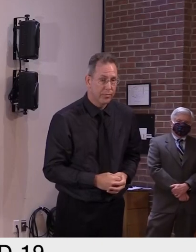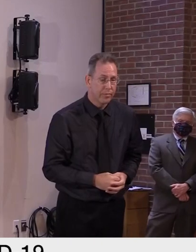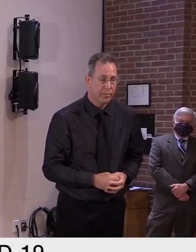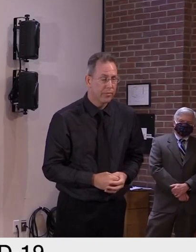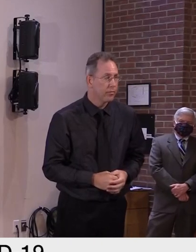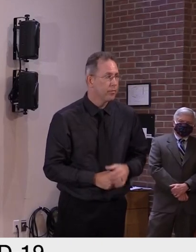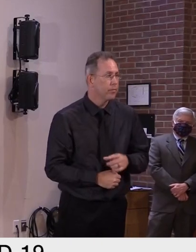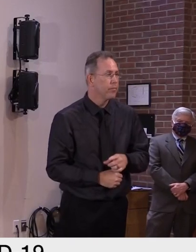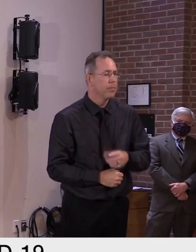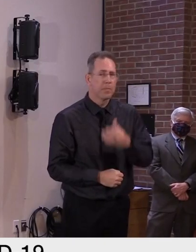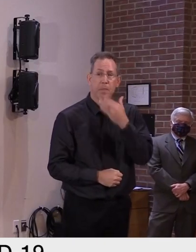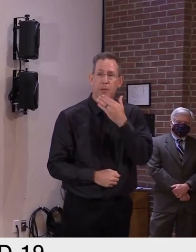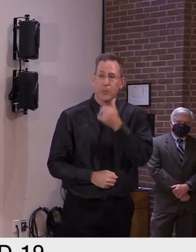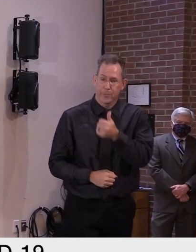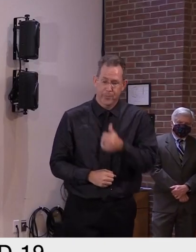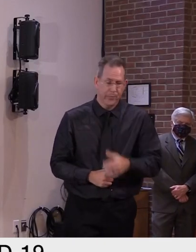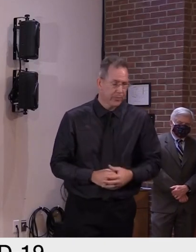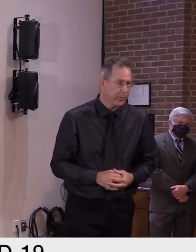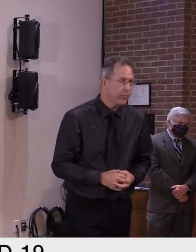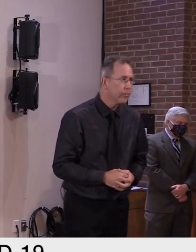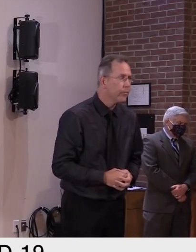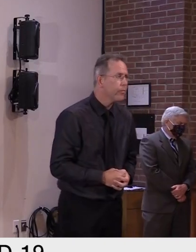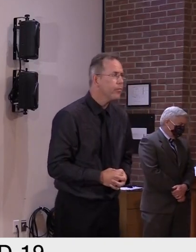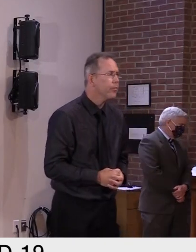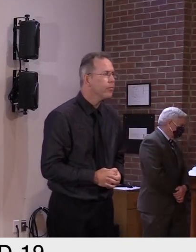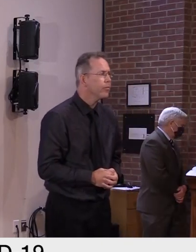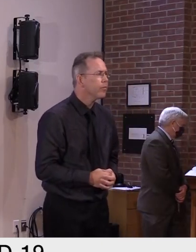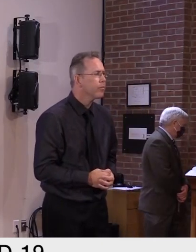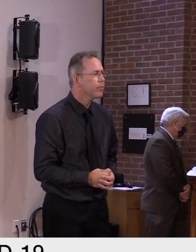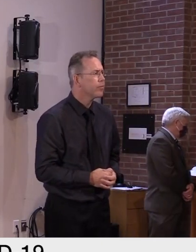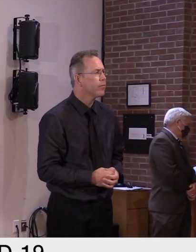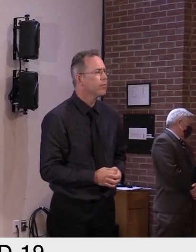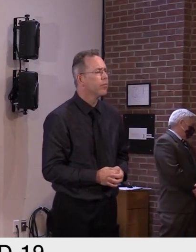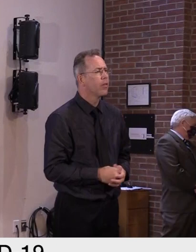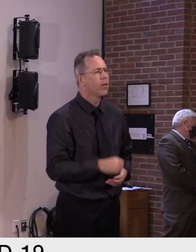Thank you as well, everyone. Thank you. Erin Petenko, VT Digger.